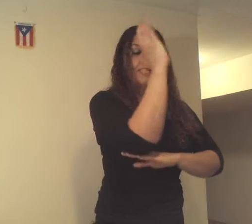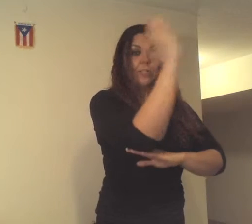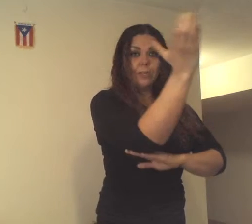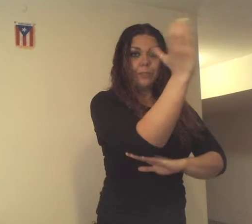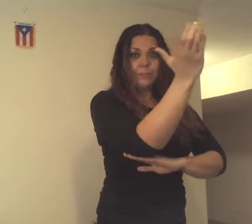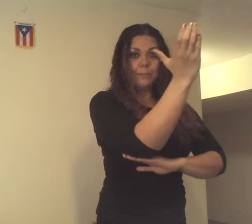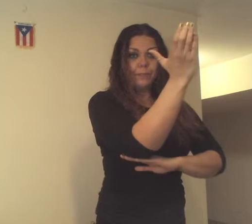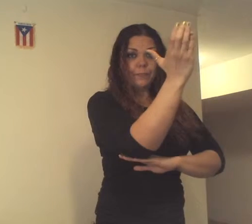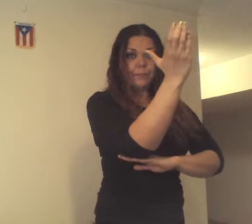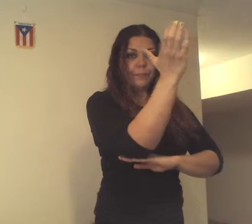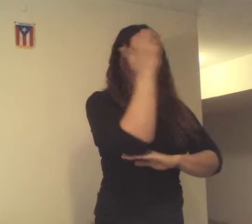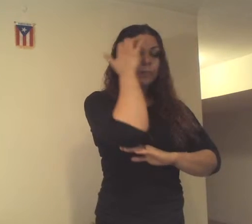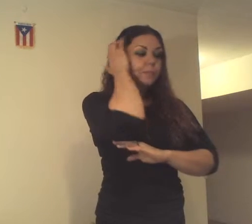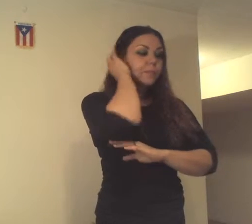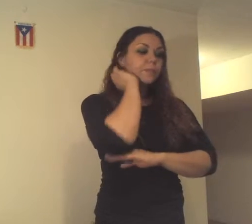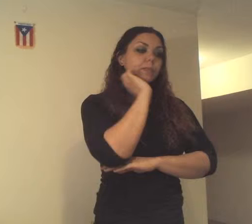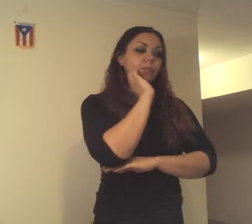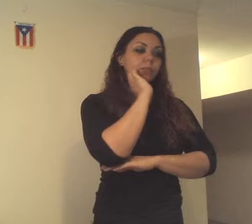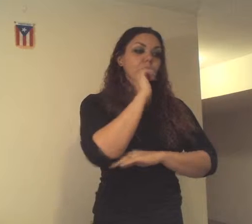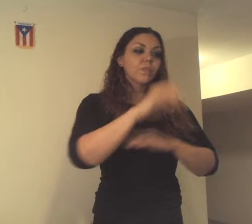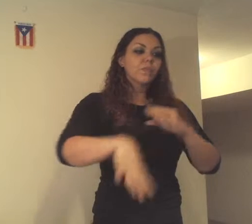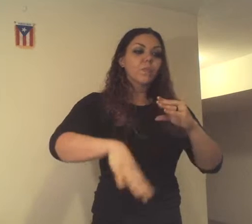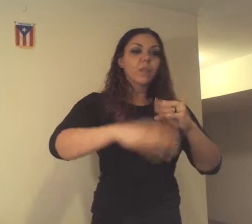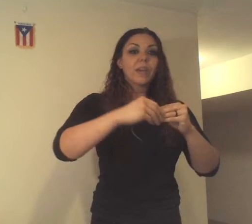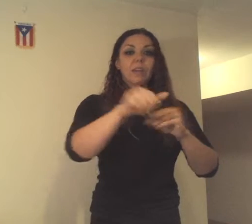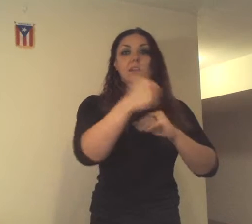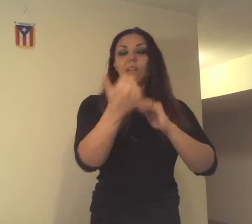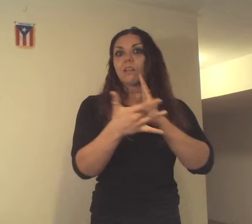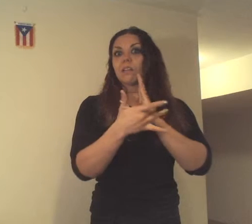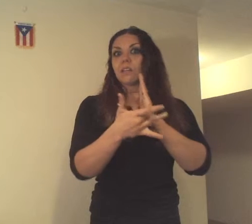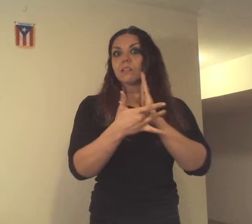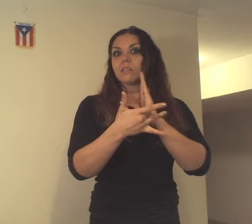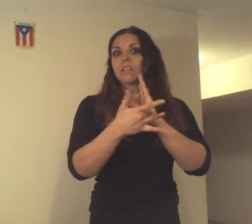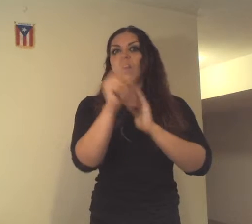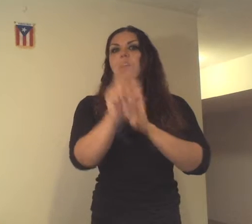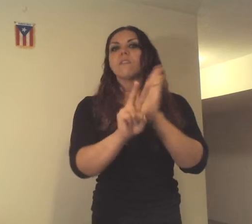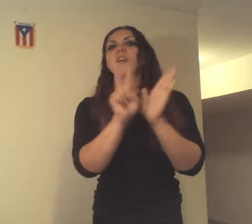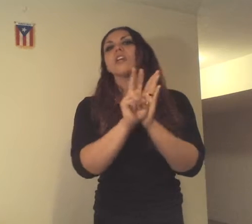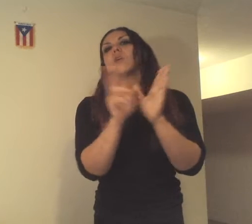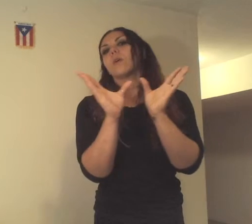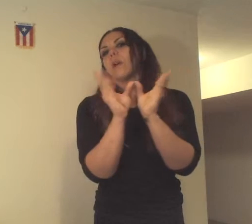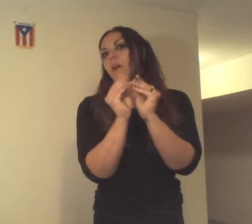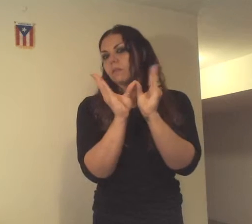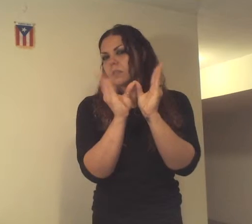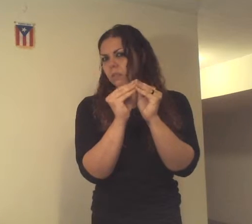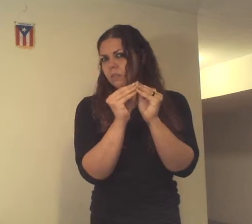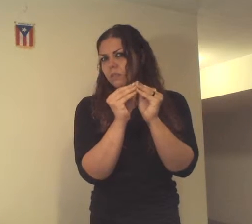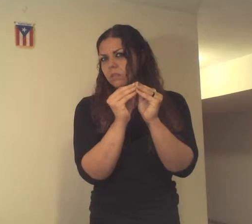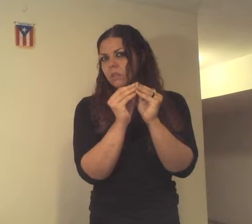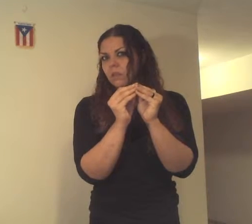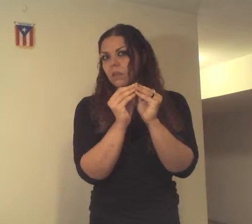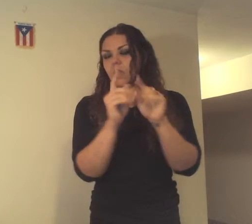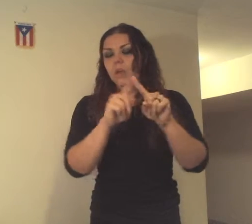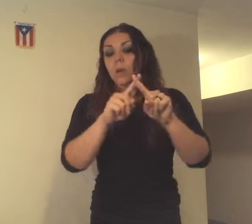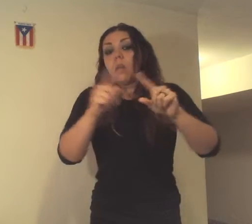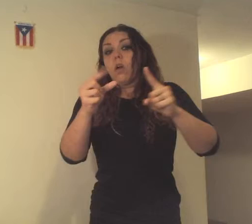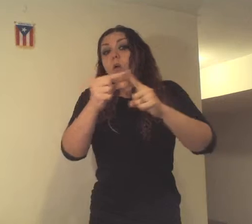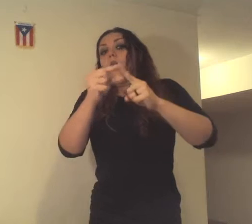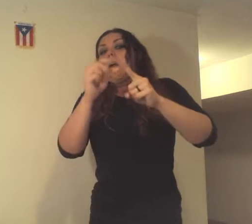technology. We then add another technology to do video conferencing. But we don't have the words yet, so we add a third